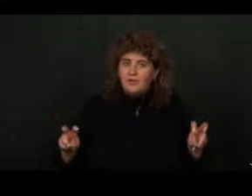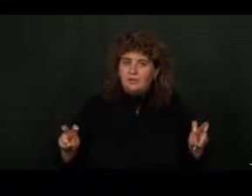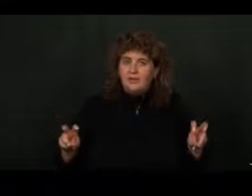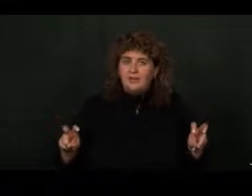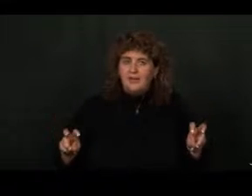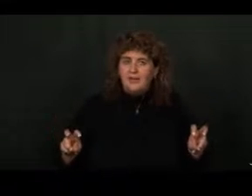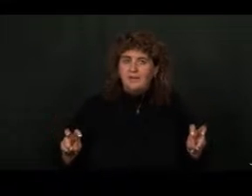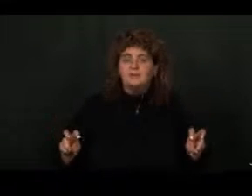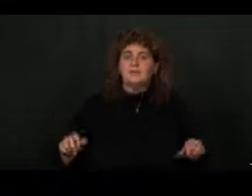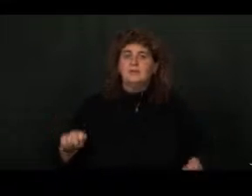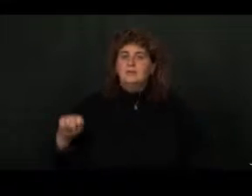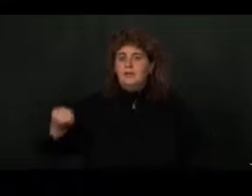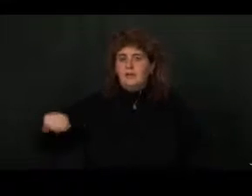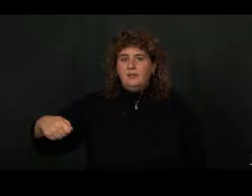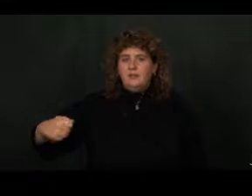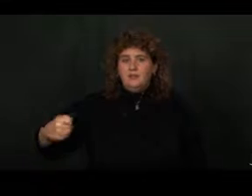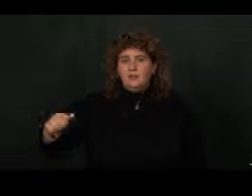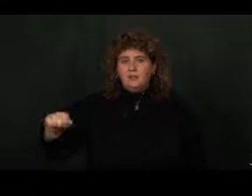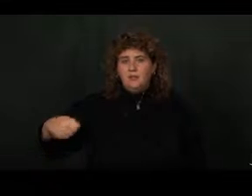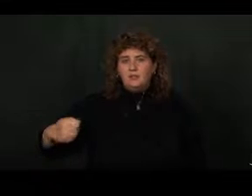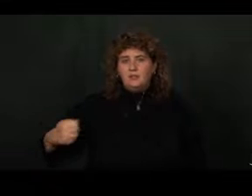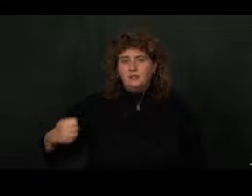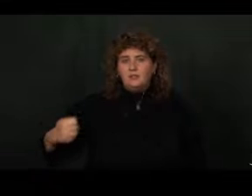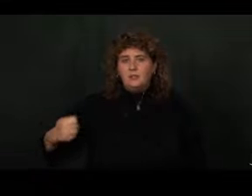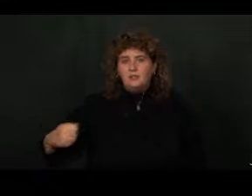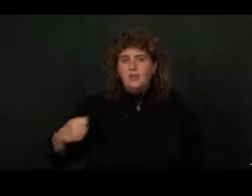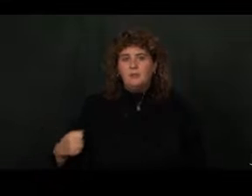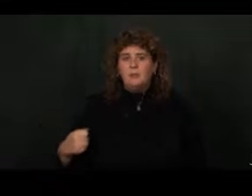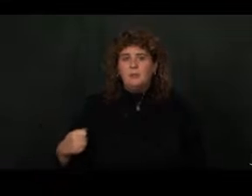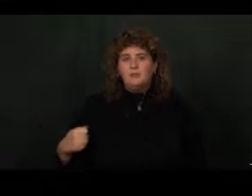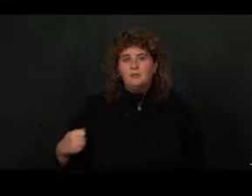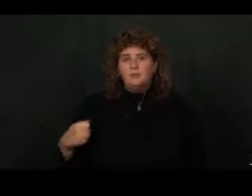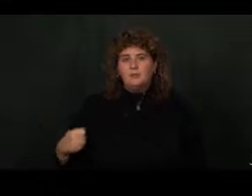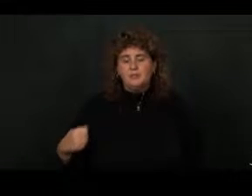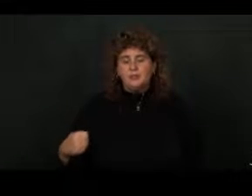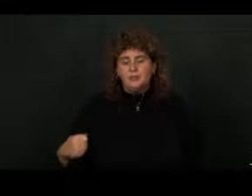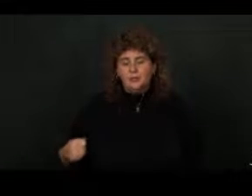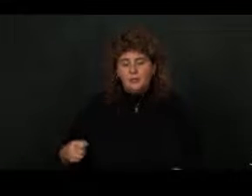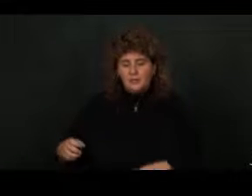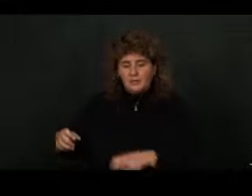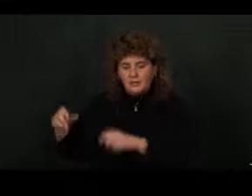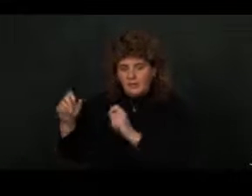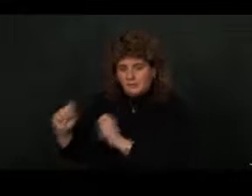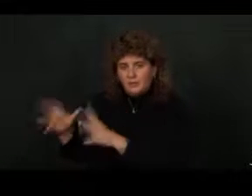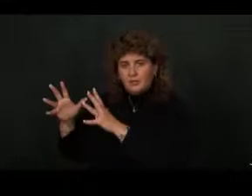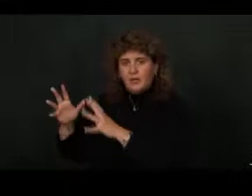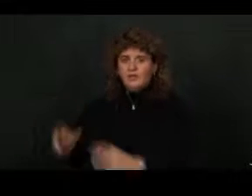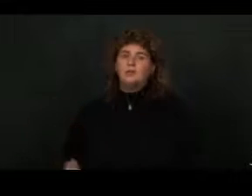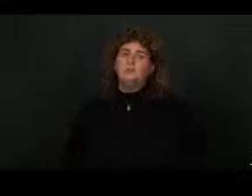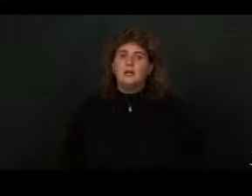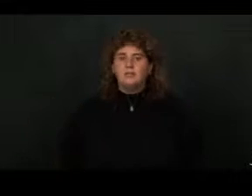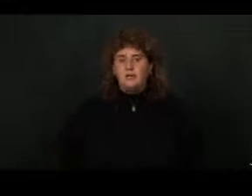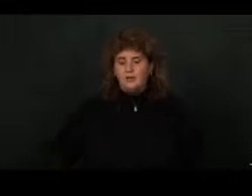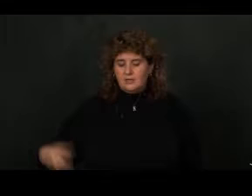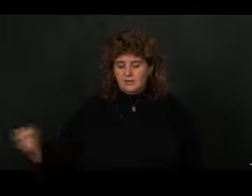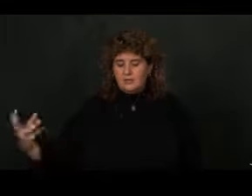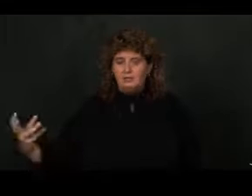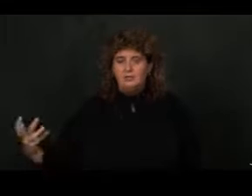on the face, they take a little sample from that material, and they put a little hydrogen peroxide on it, and you